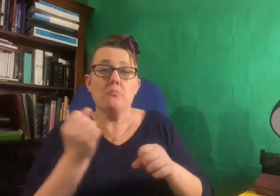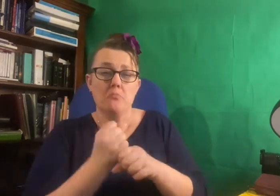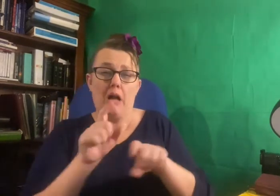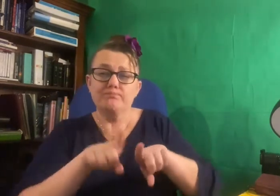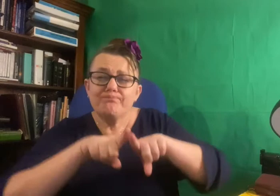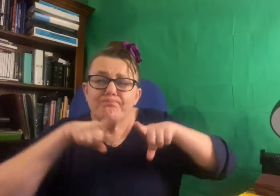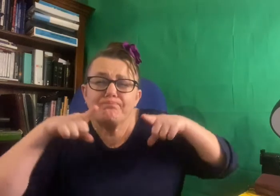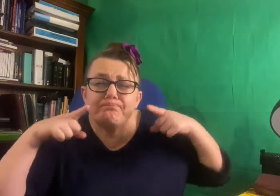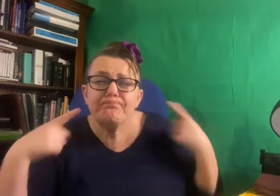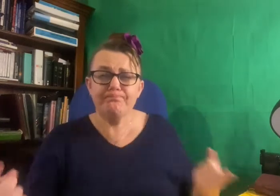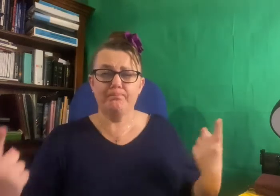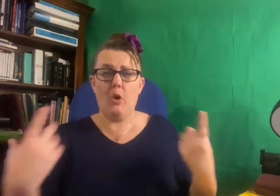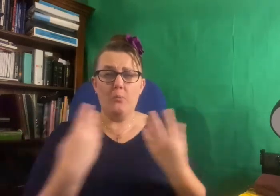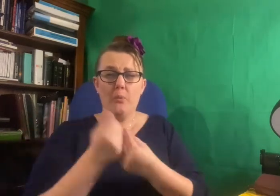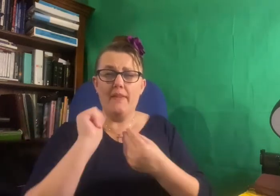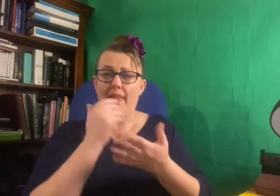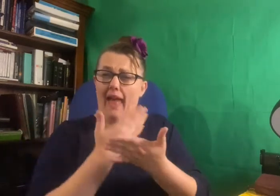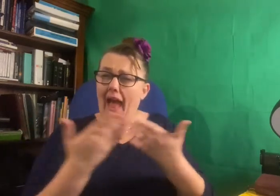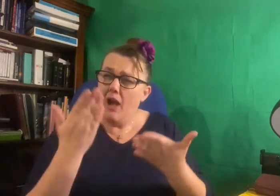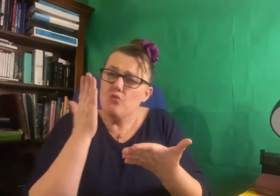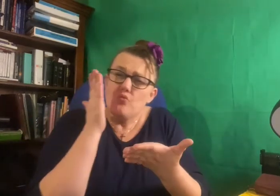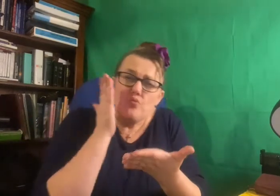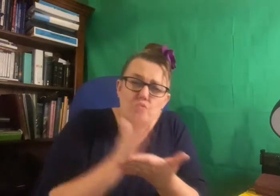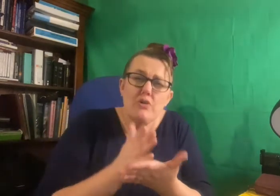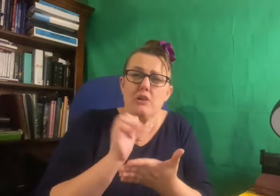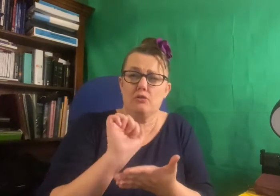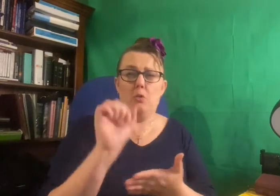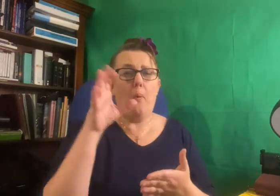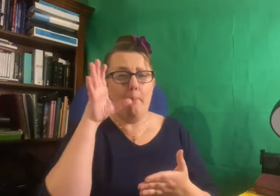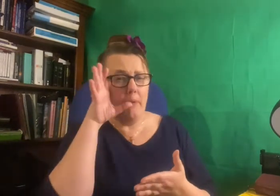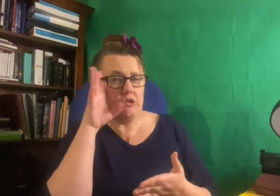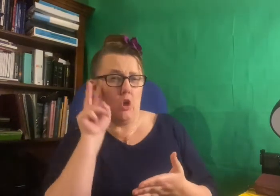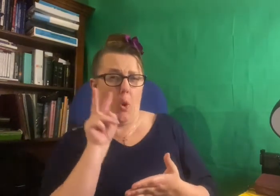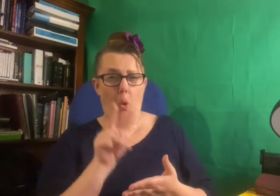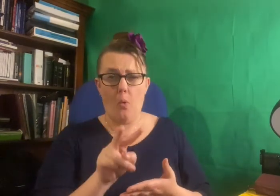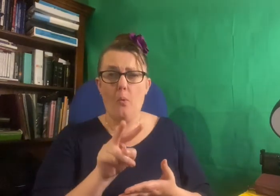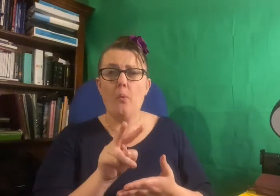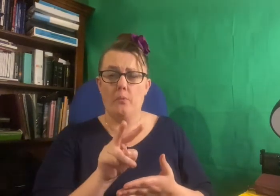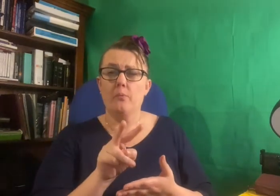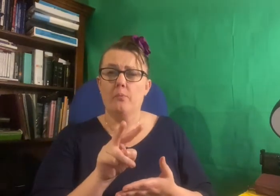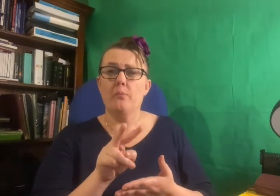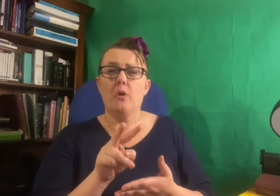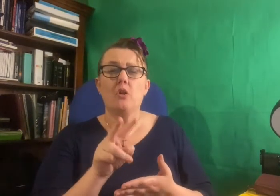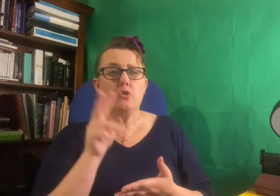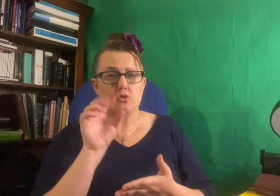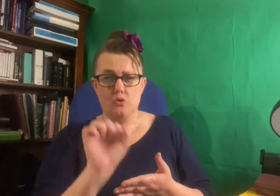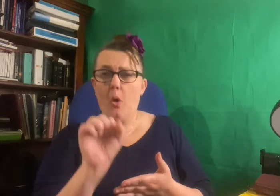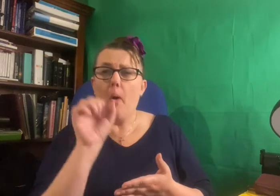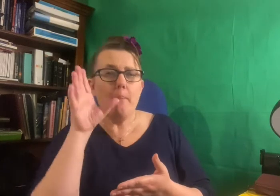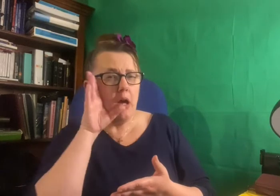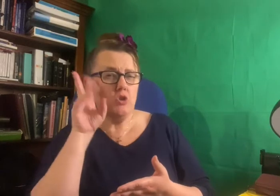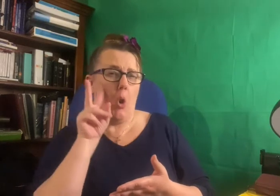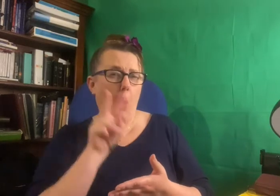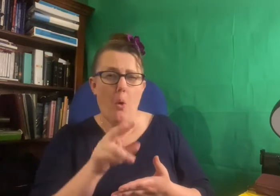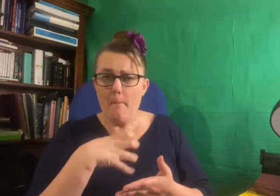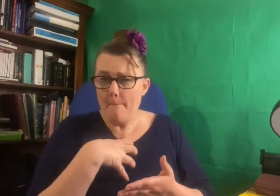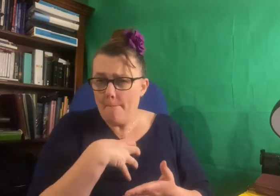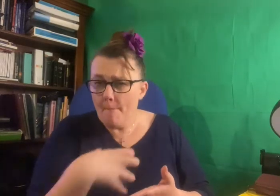When you understand how to do that, it'll make a big difference to how real your picture will